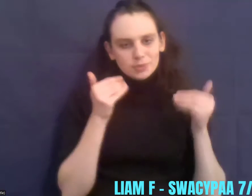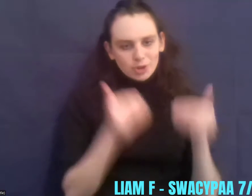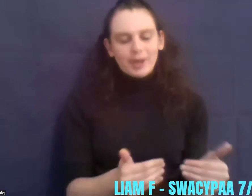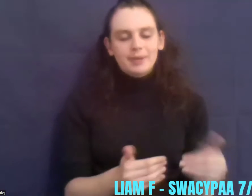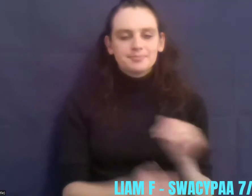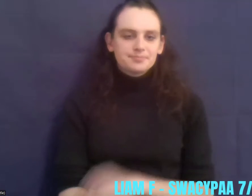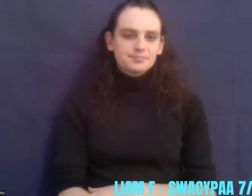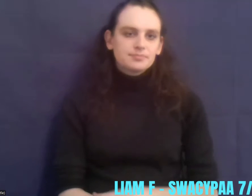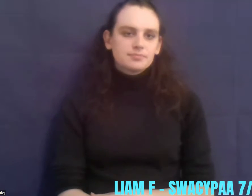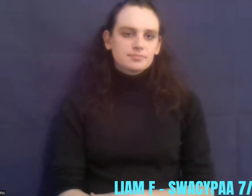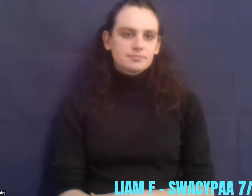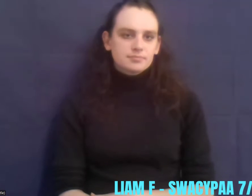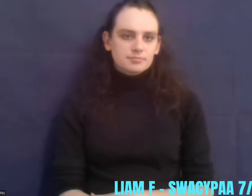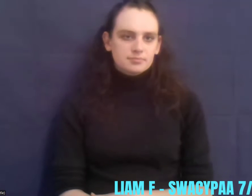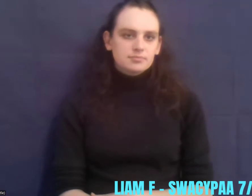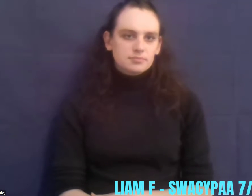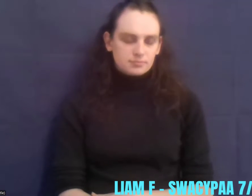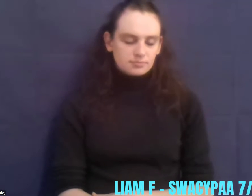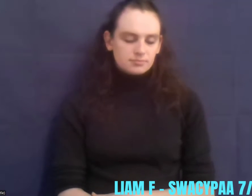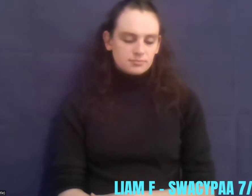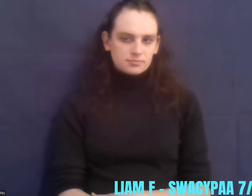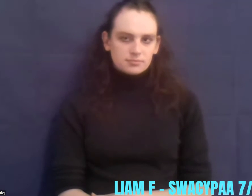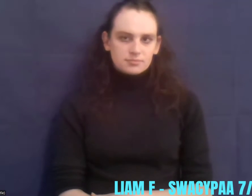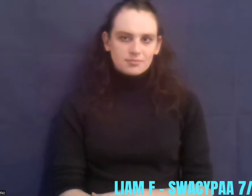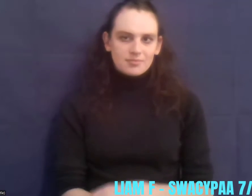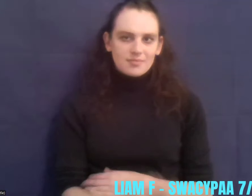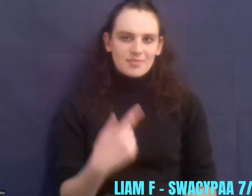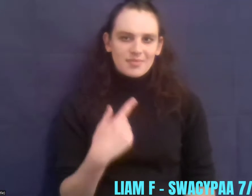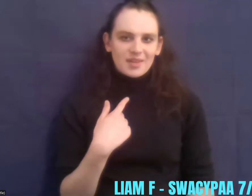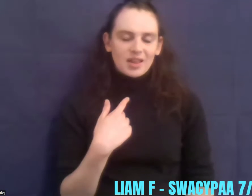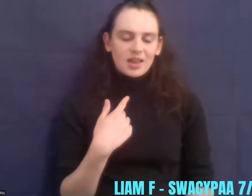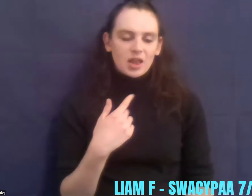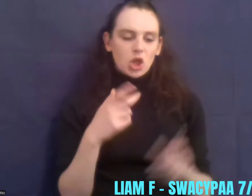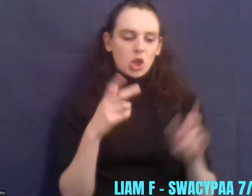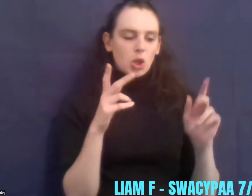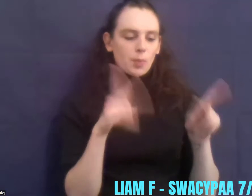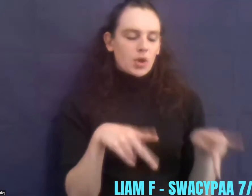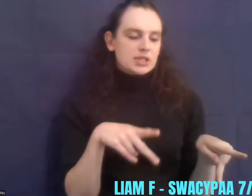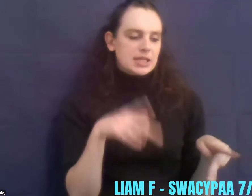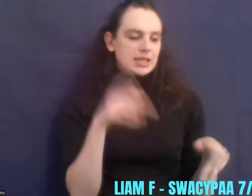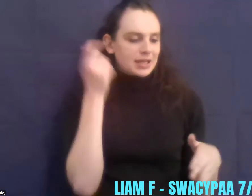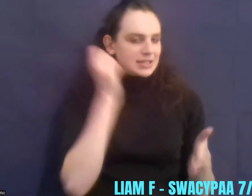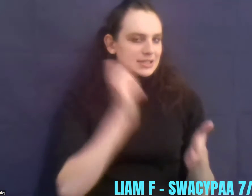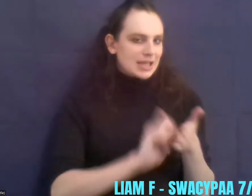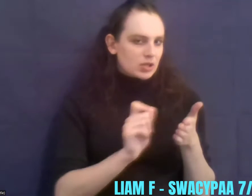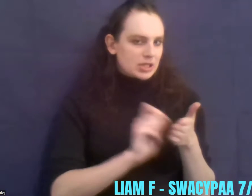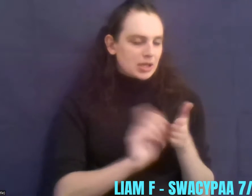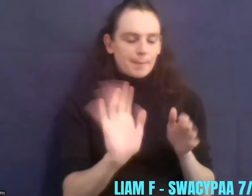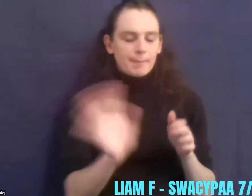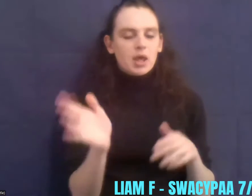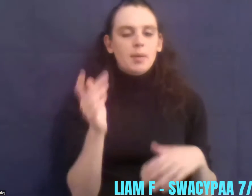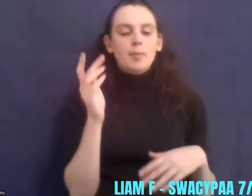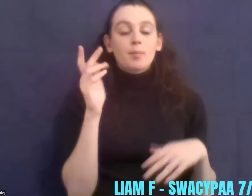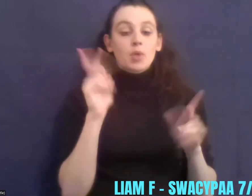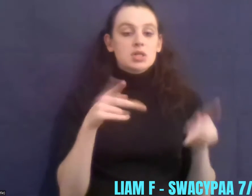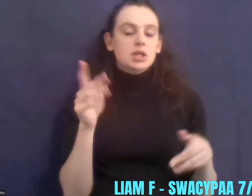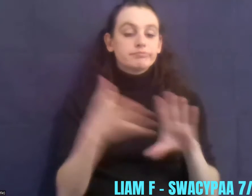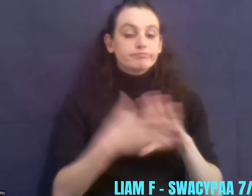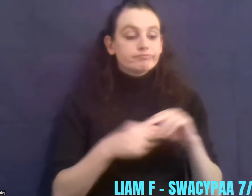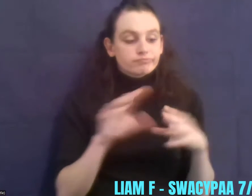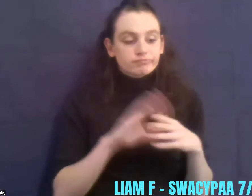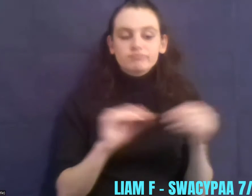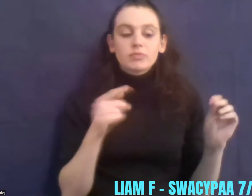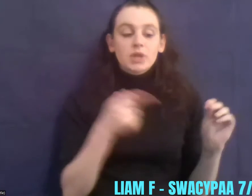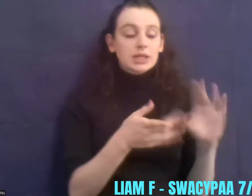and I don't know at all what the person who was secretarying the meeting, I mean, speaking at the meeting said, but I do know that